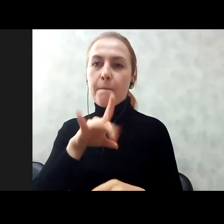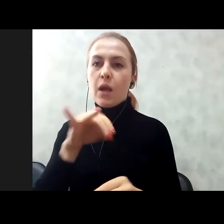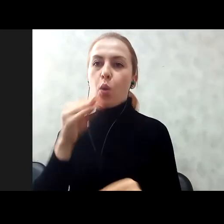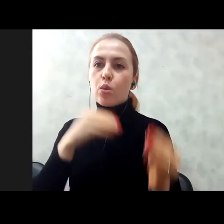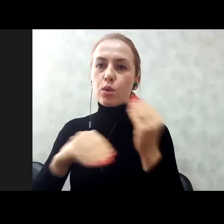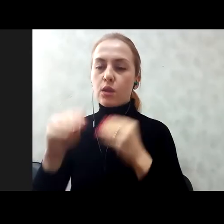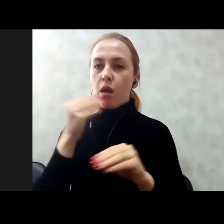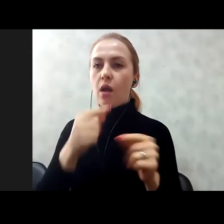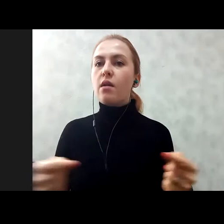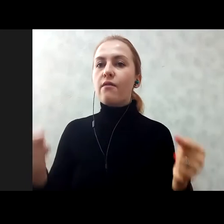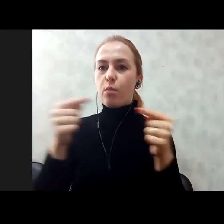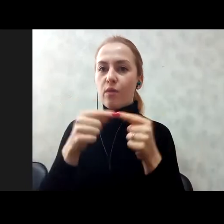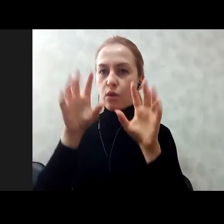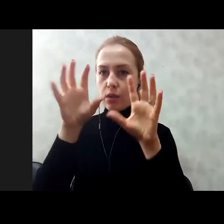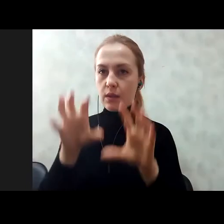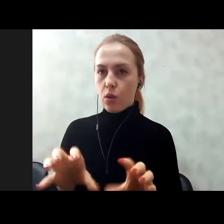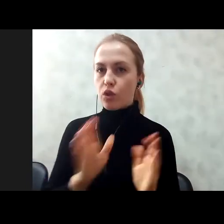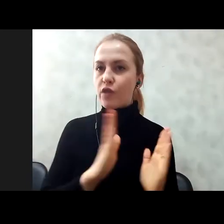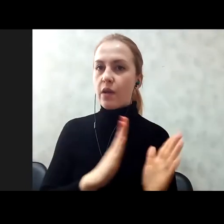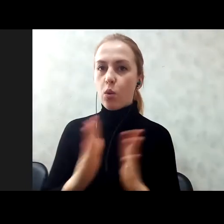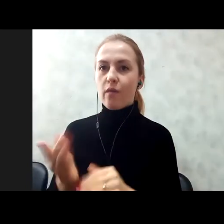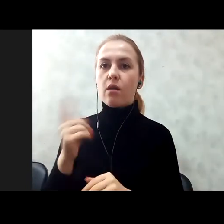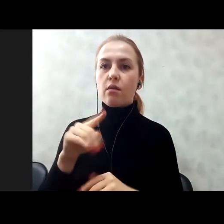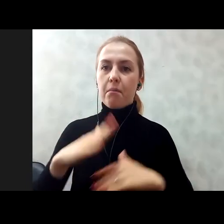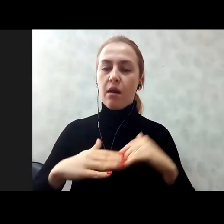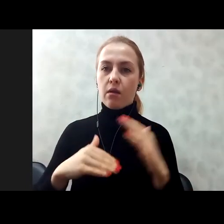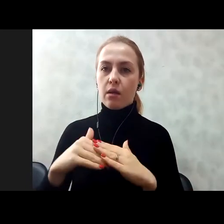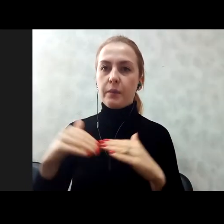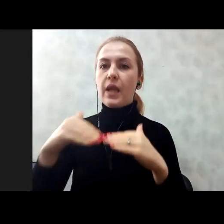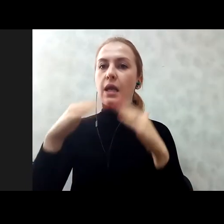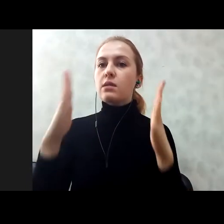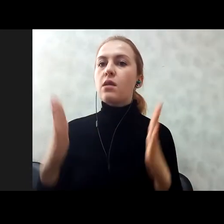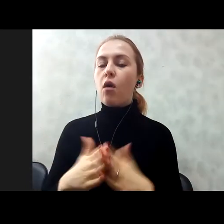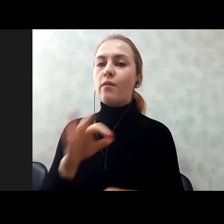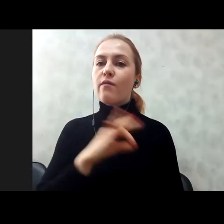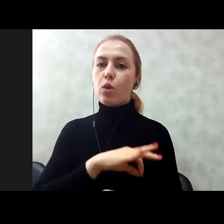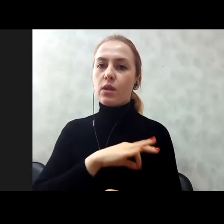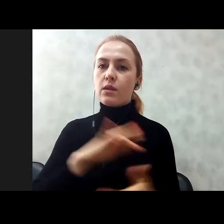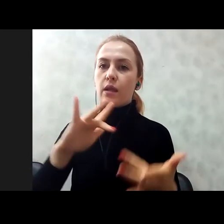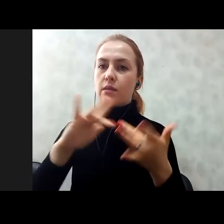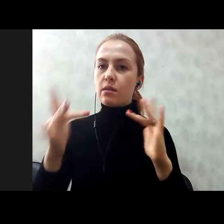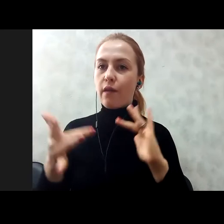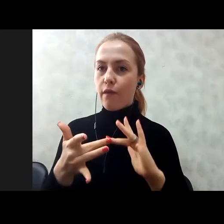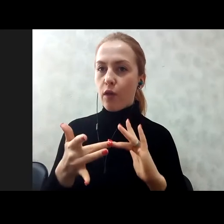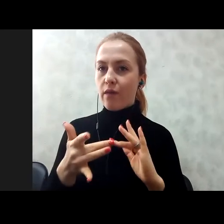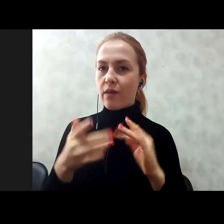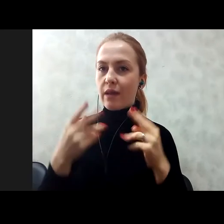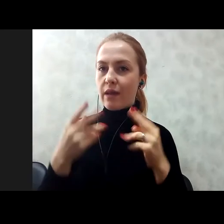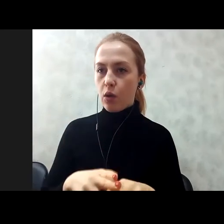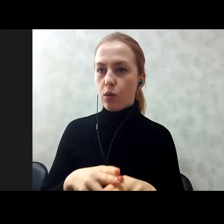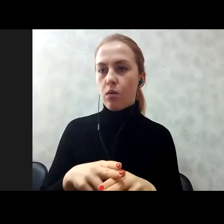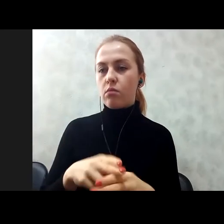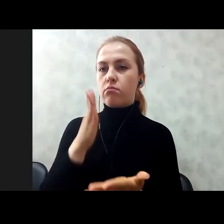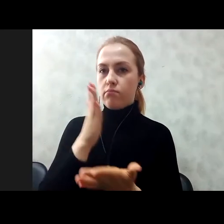and I hope that those will be taken on board while revising practices and legislation. The use of